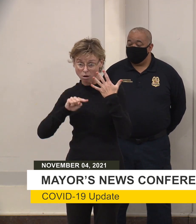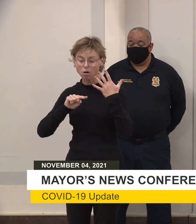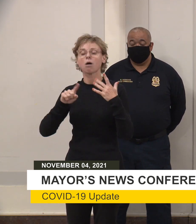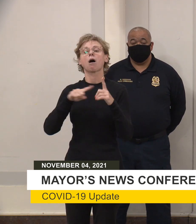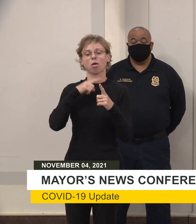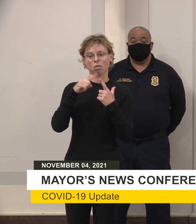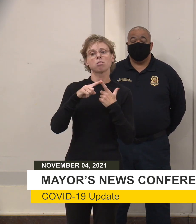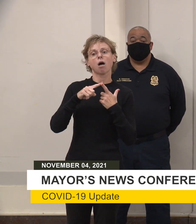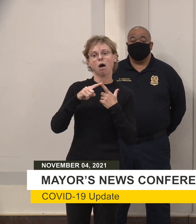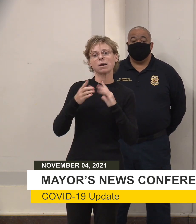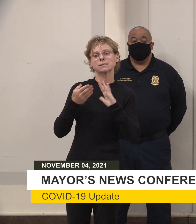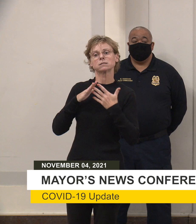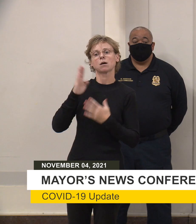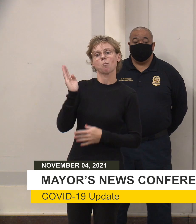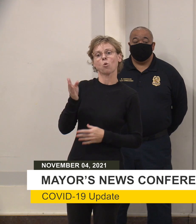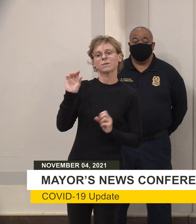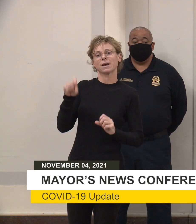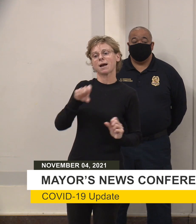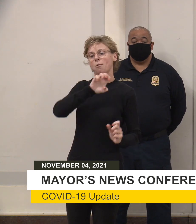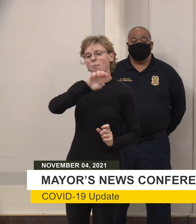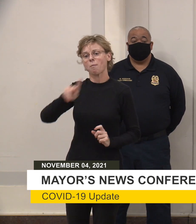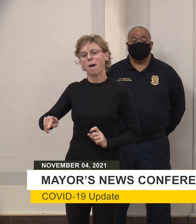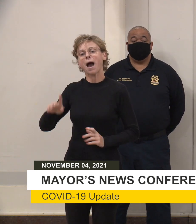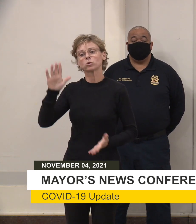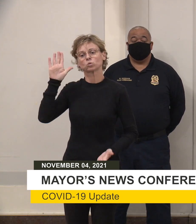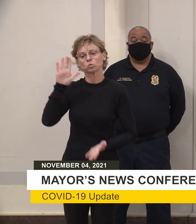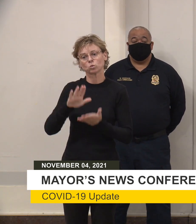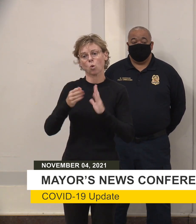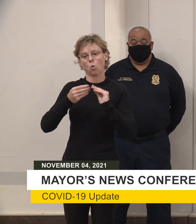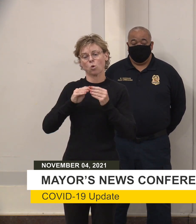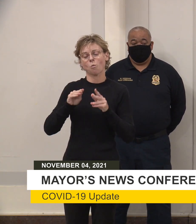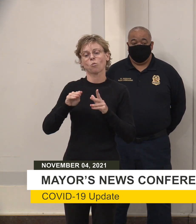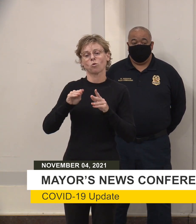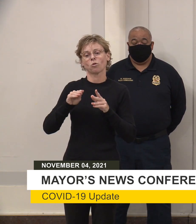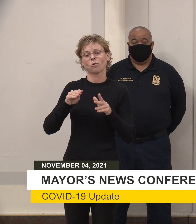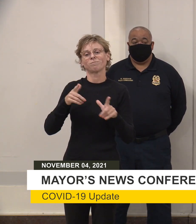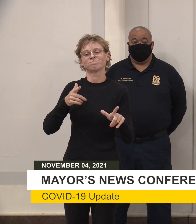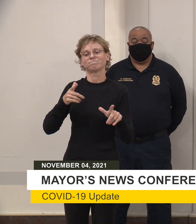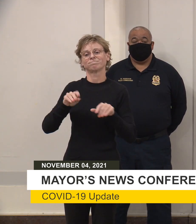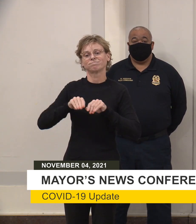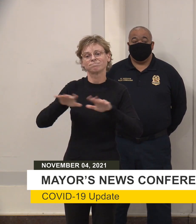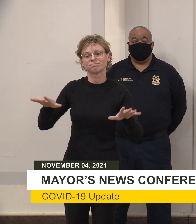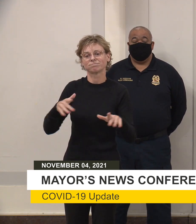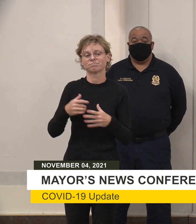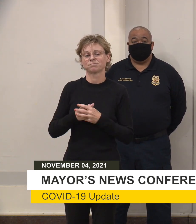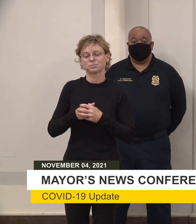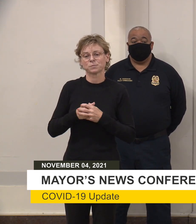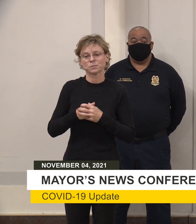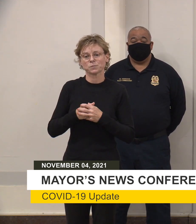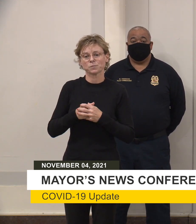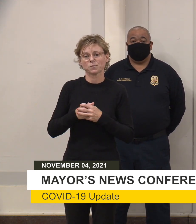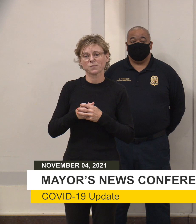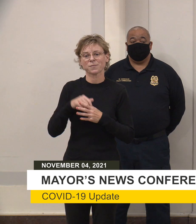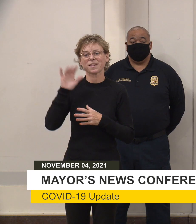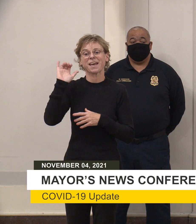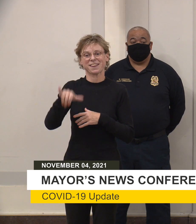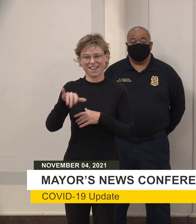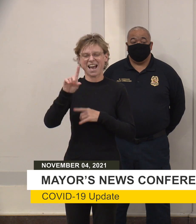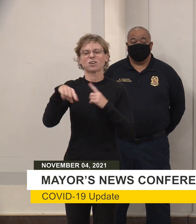back to a moderate or low transmission rate per the CDC's criteria. And this is what we consider when lifting the mask